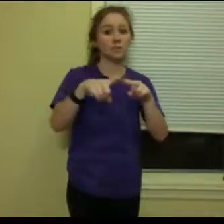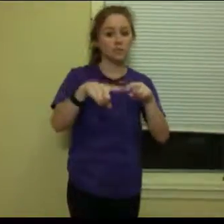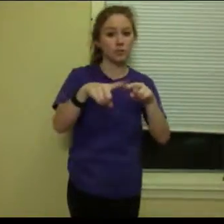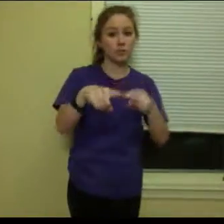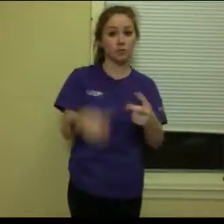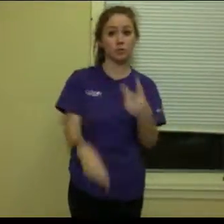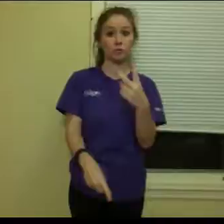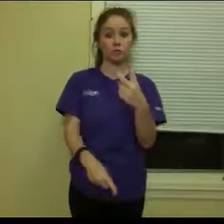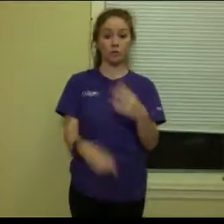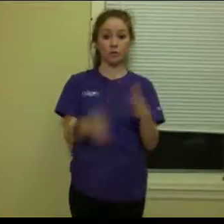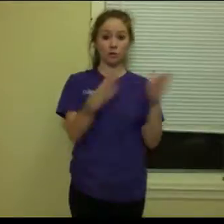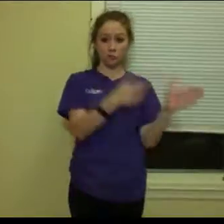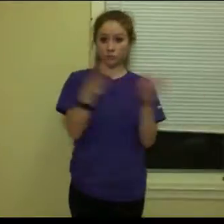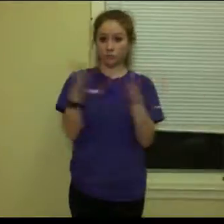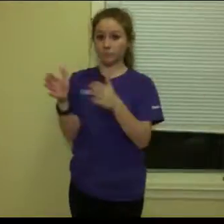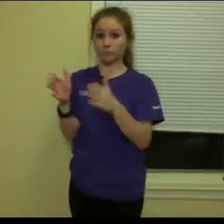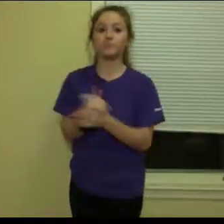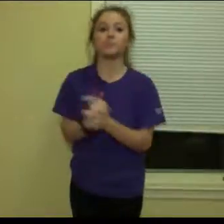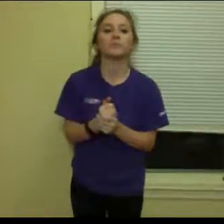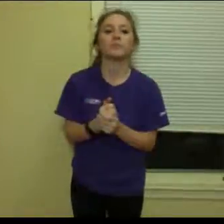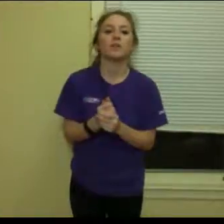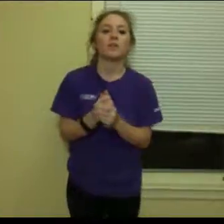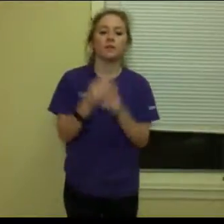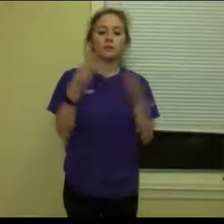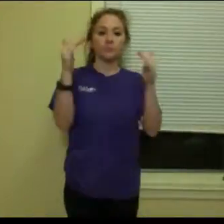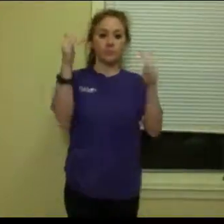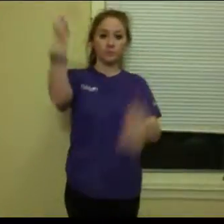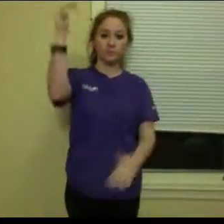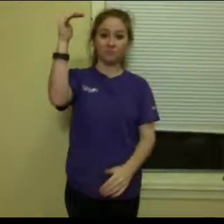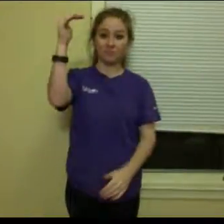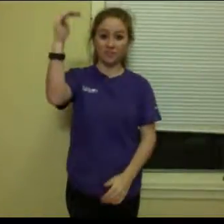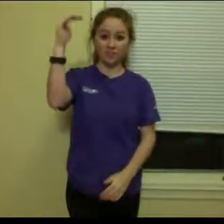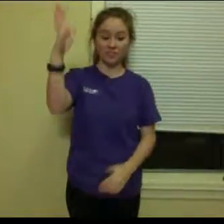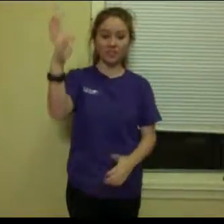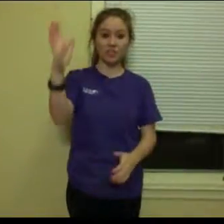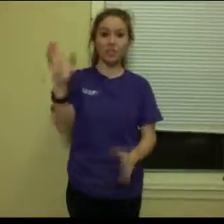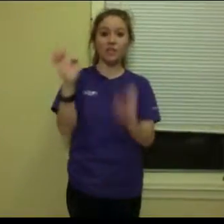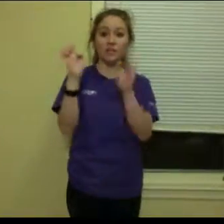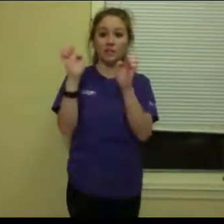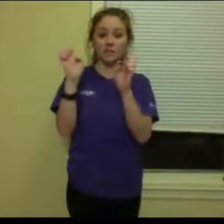But those two parts depend